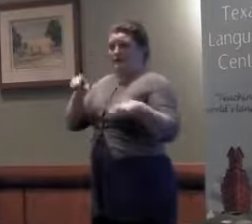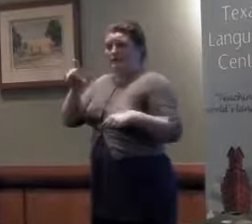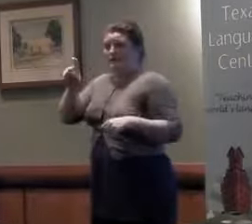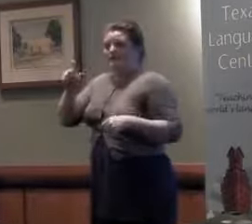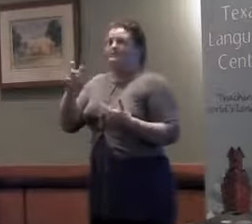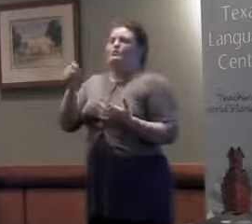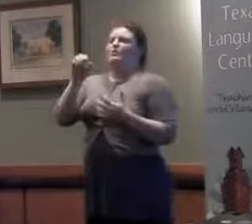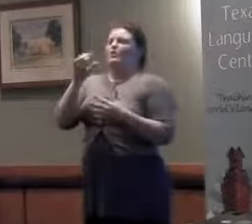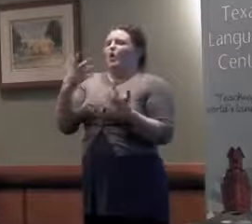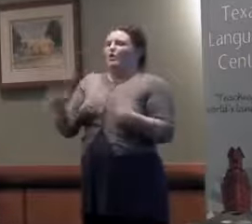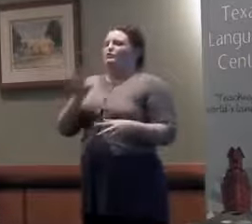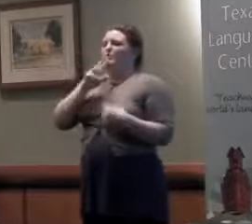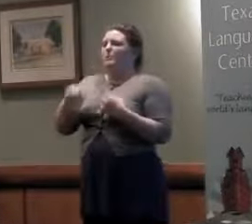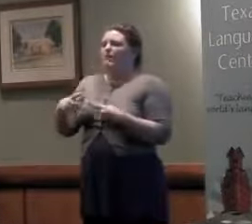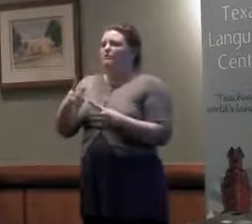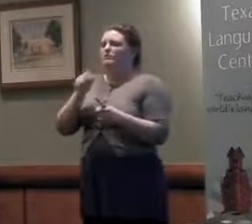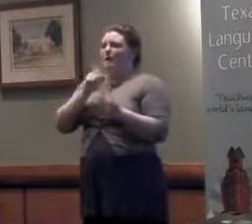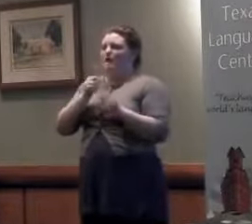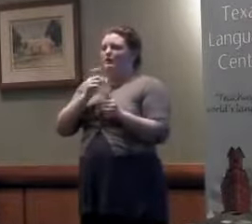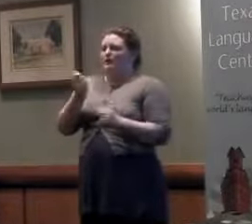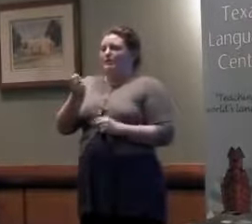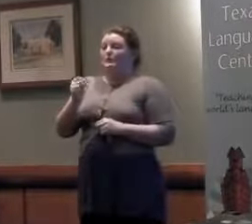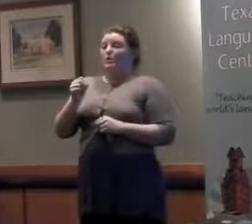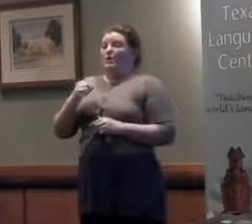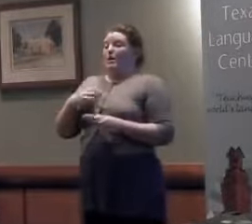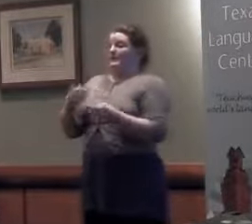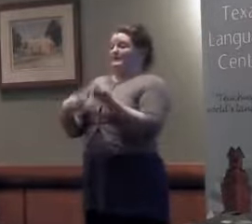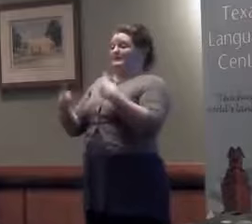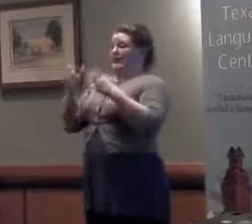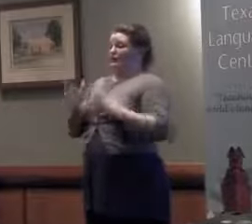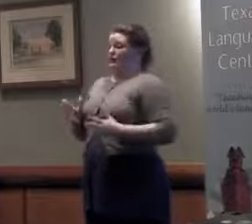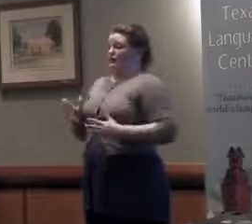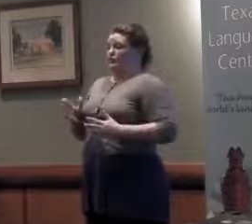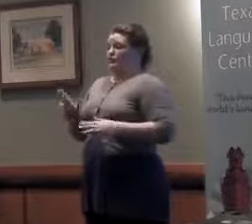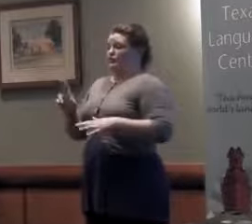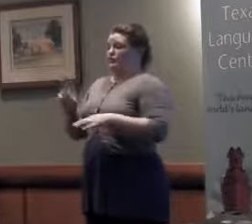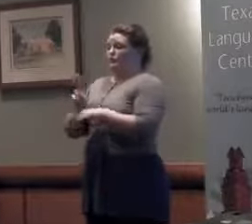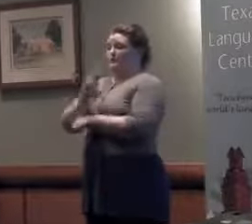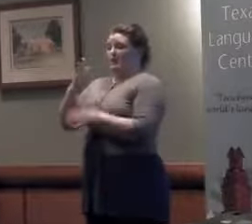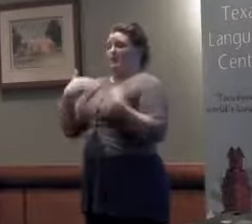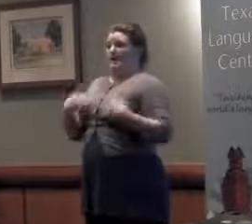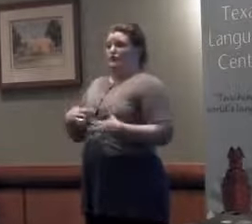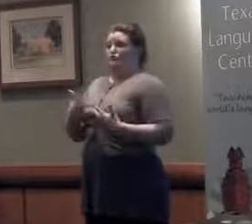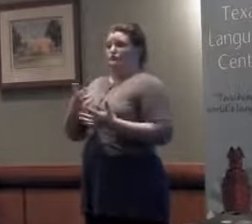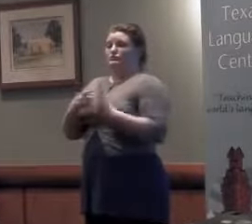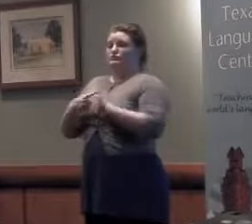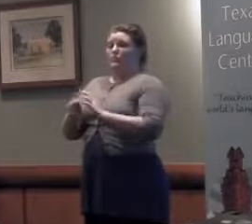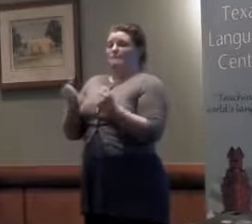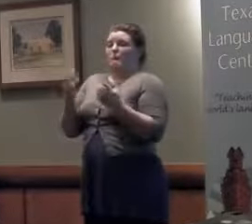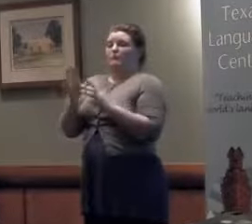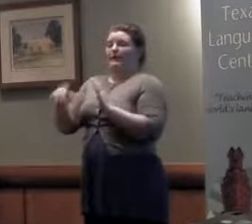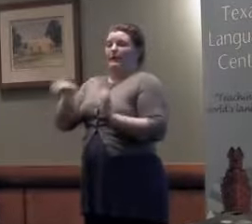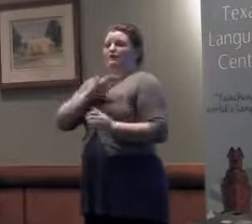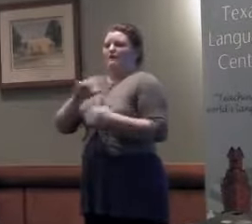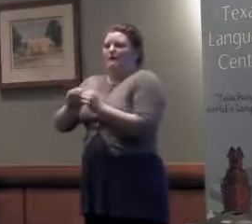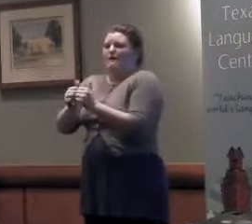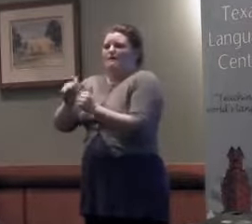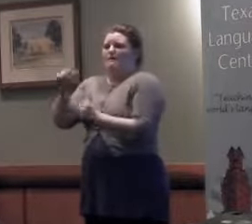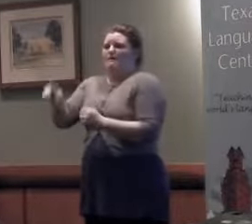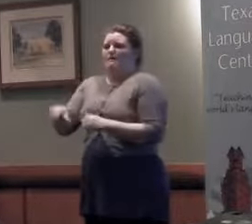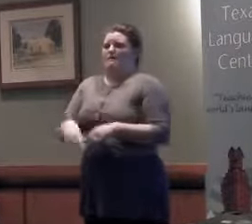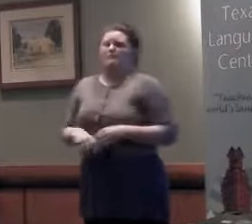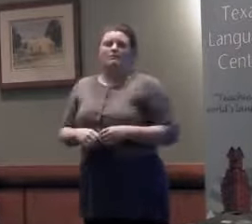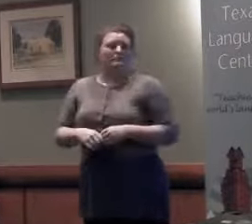We've already talked about dialogues a little bit. How does a signer use their body to depict multiple characters? How